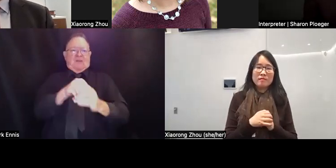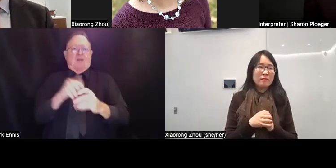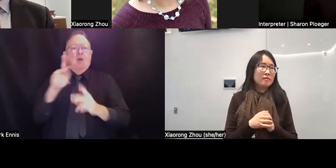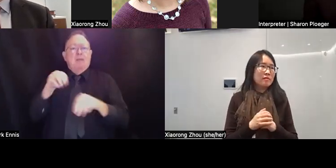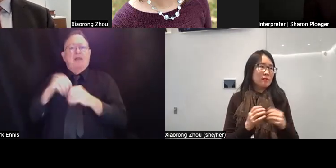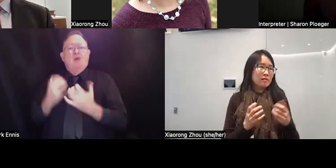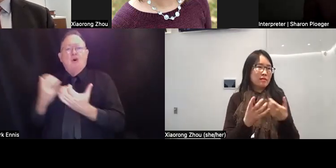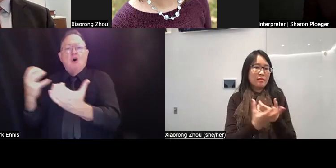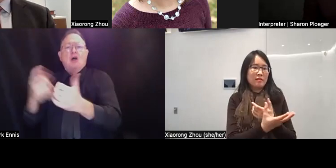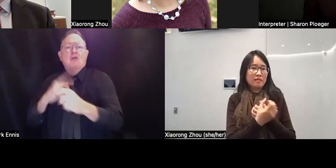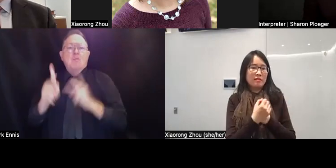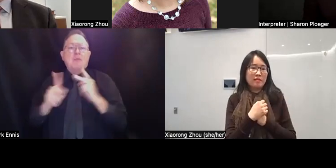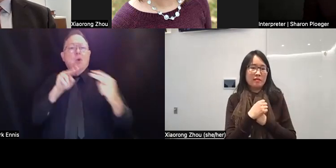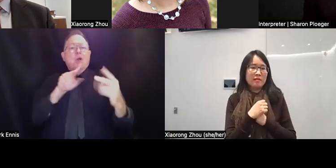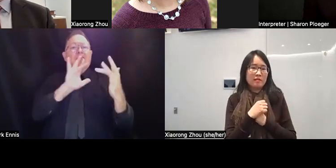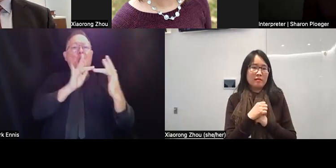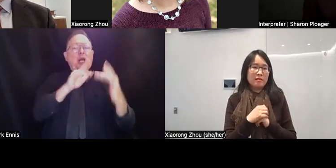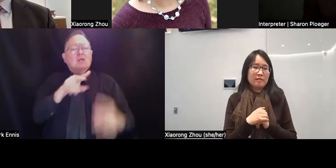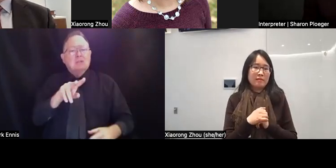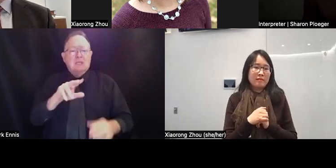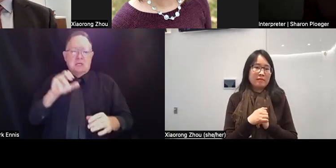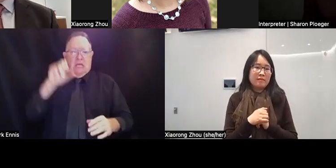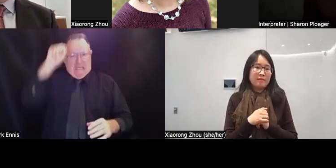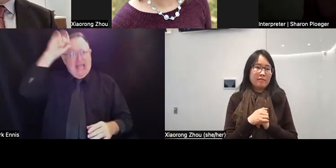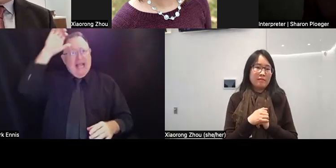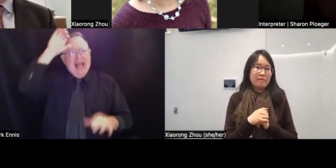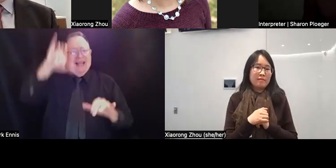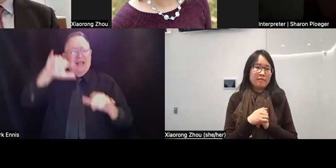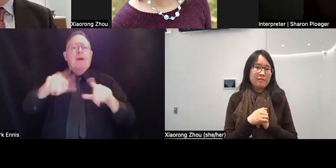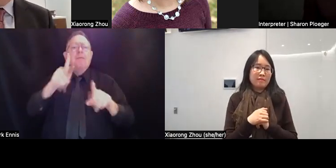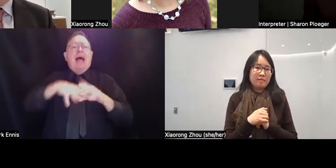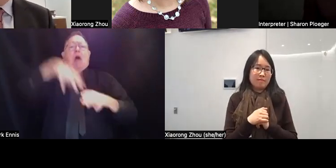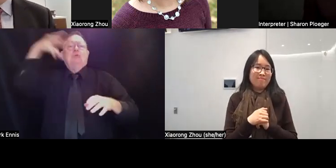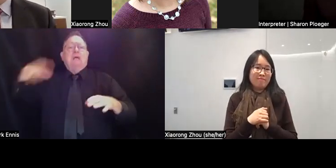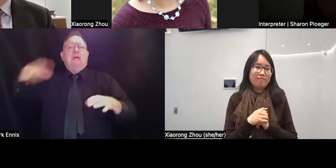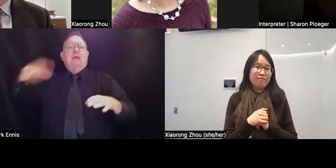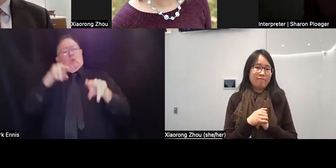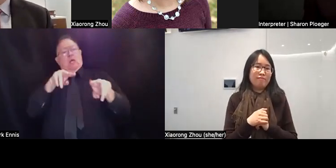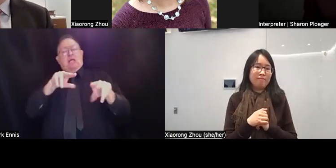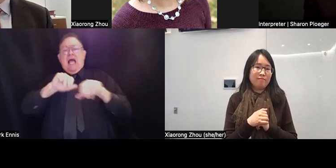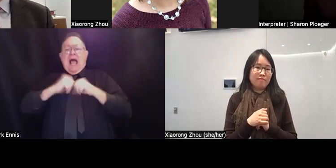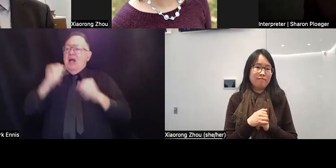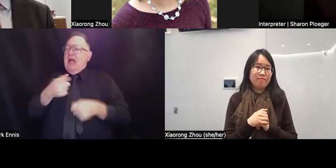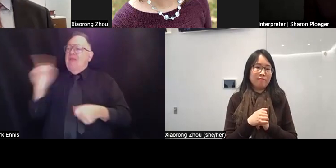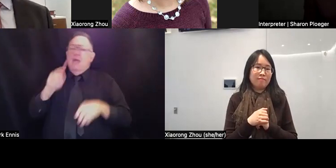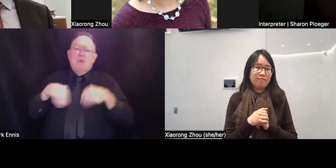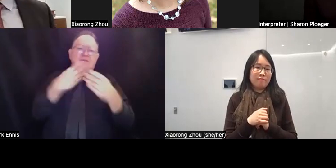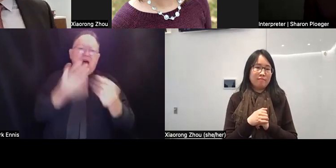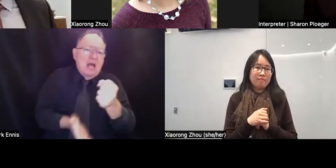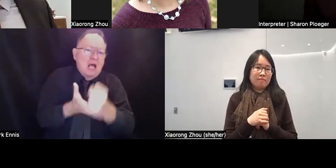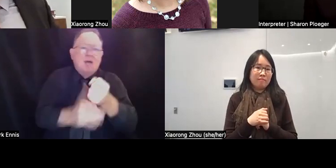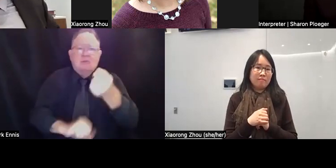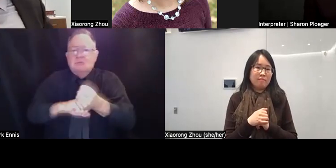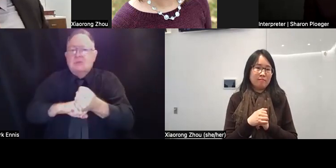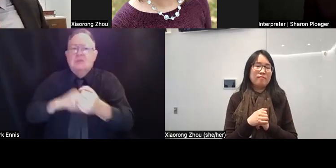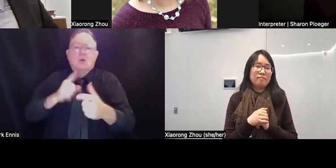for people outside of St. Cloud State to get involved, to provide assistance, or even just to learn